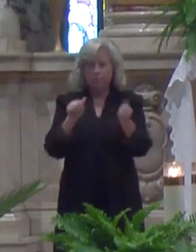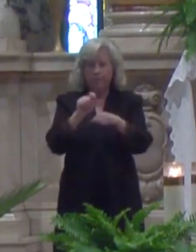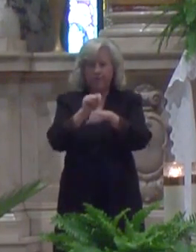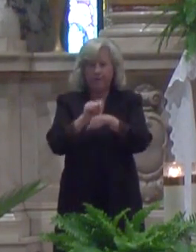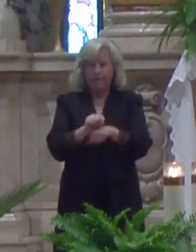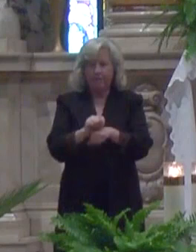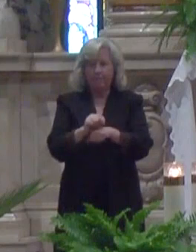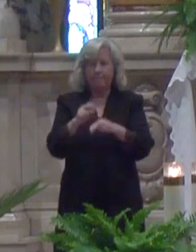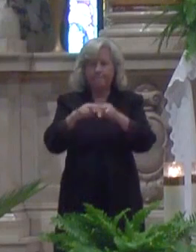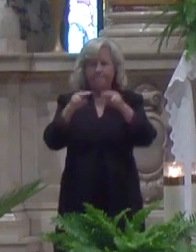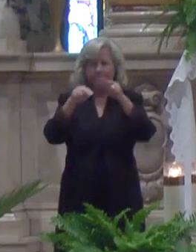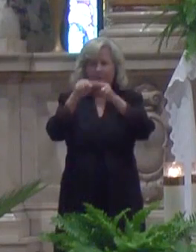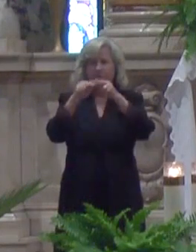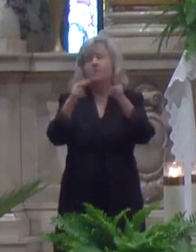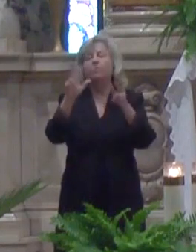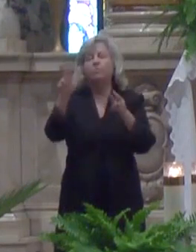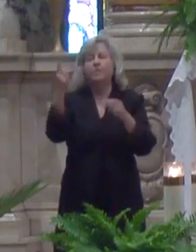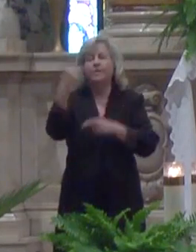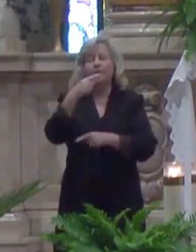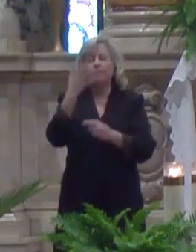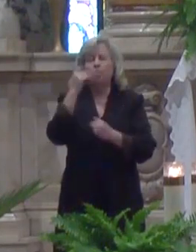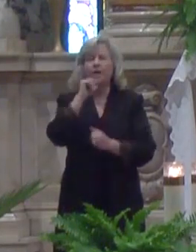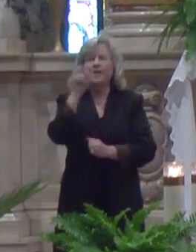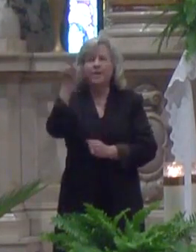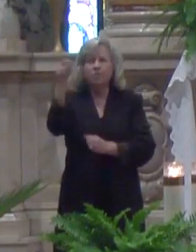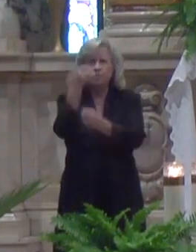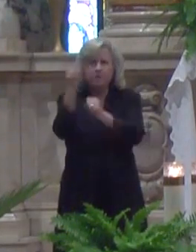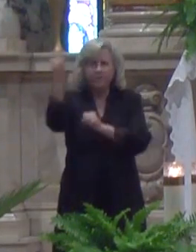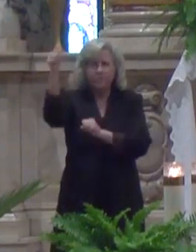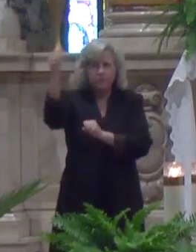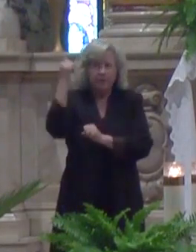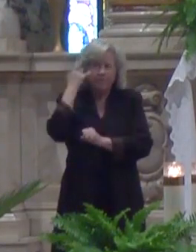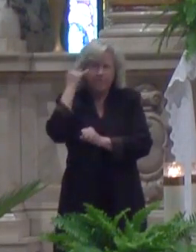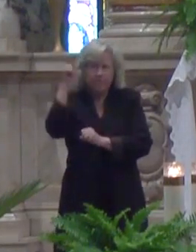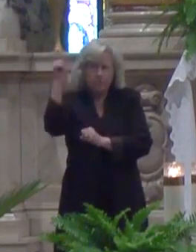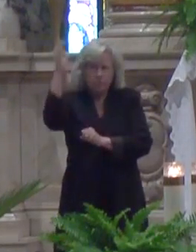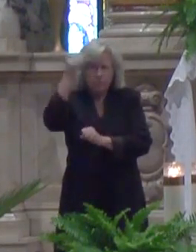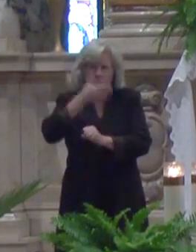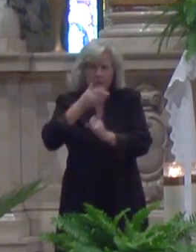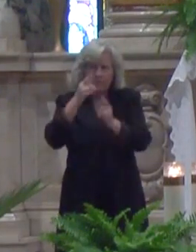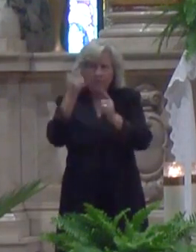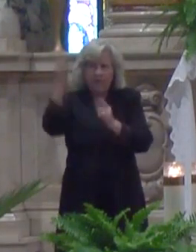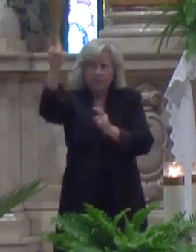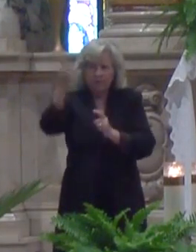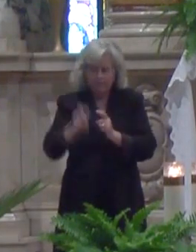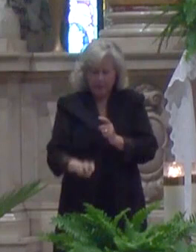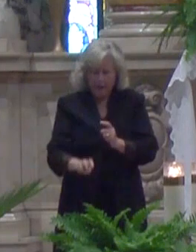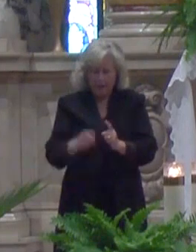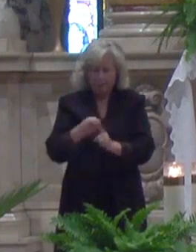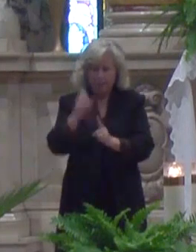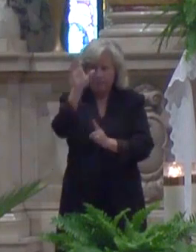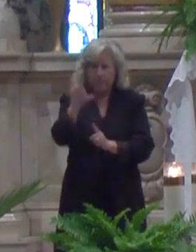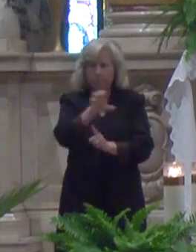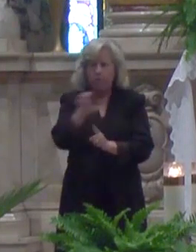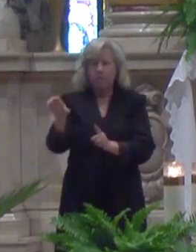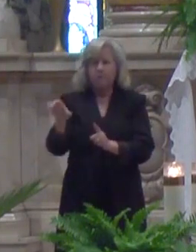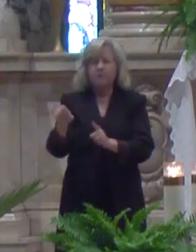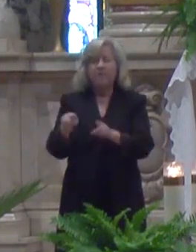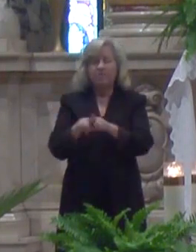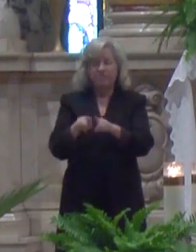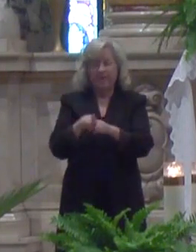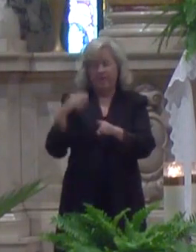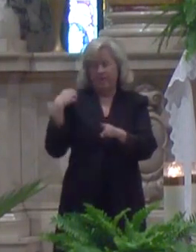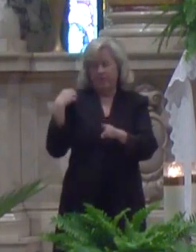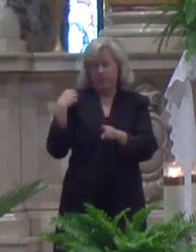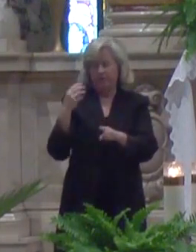rebuild it in 3 days, save yourself. If you are the Son of God, and come down from the cross." Likewise, the chief priests with